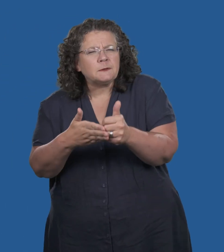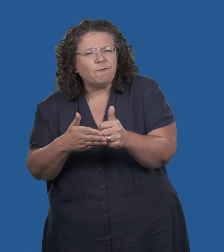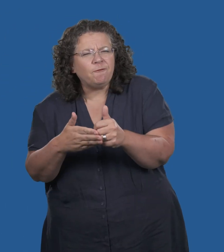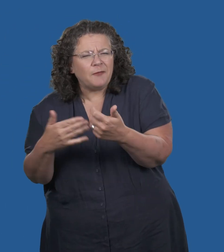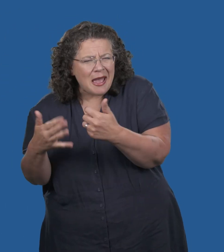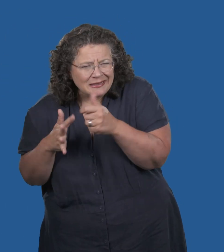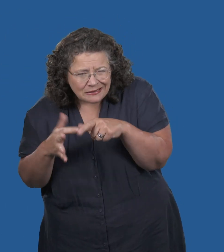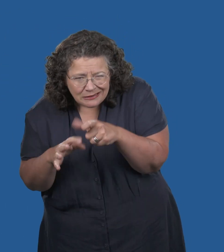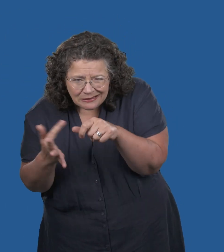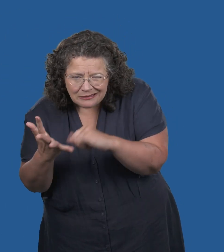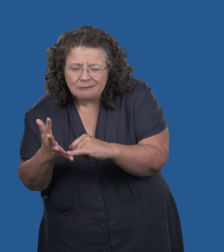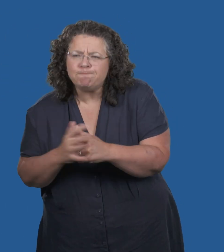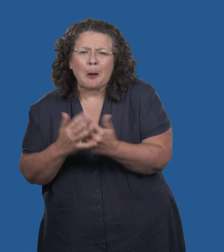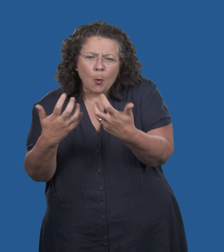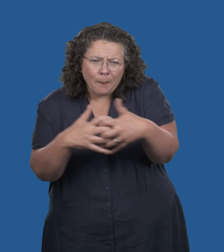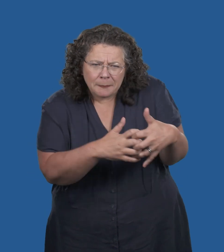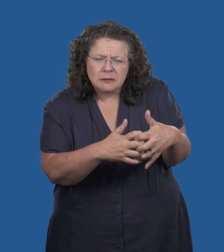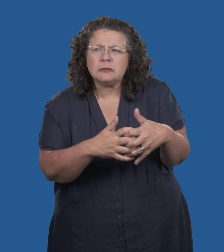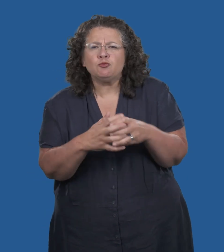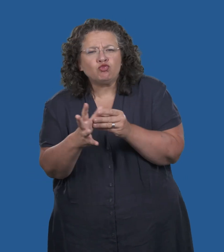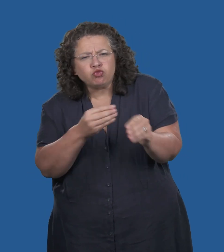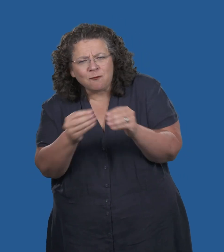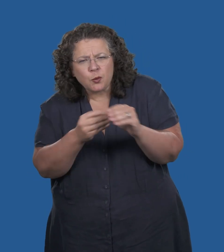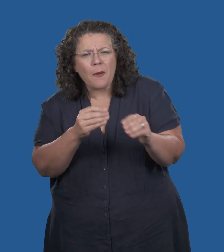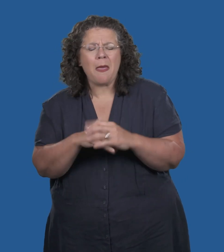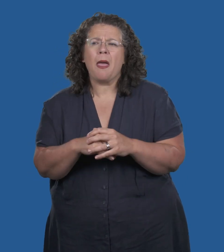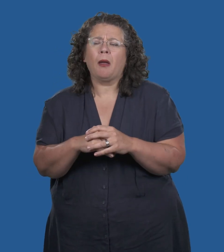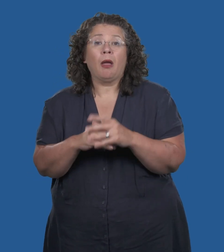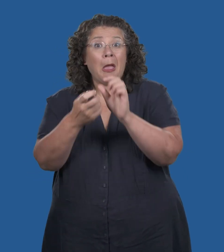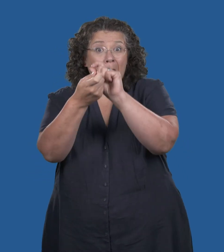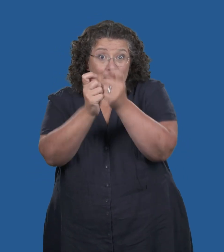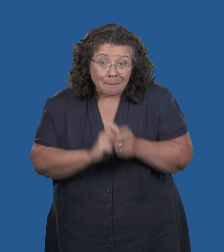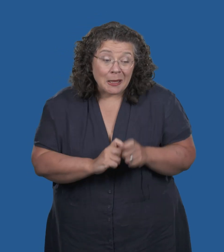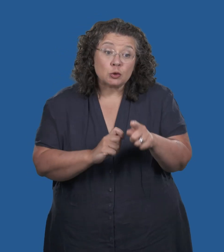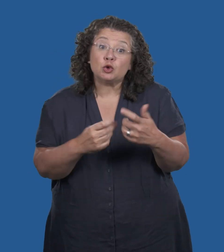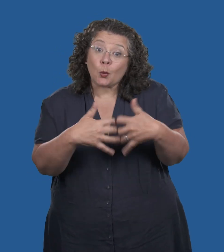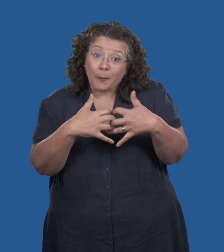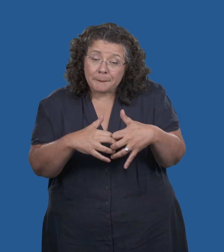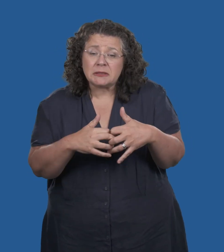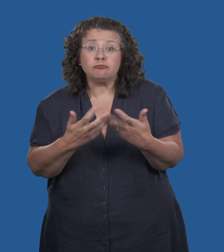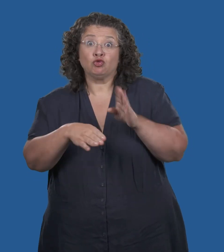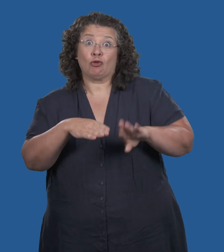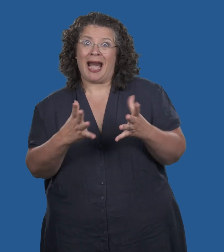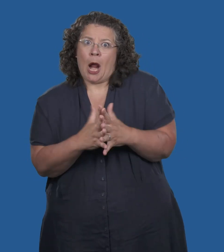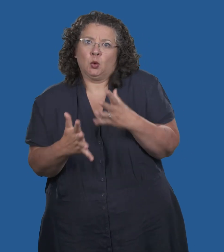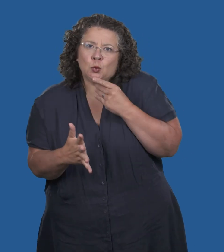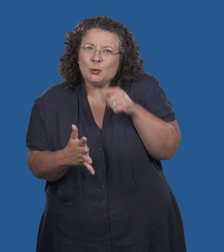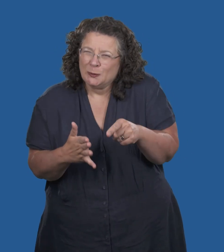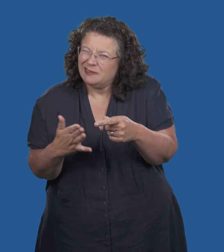Assistive aids, equipment and software, adaptations to equipment and training in